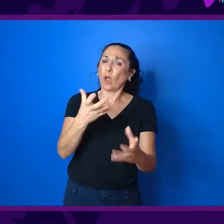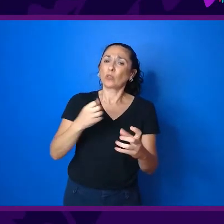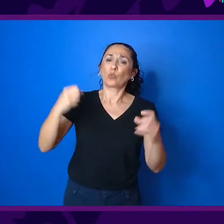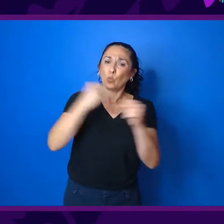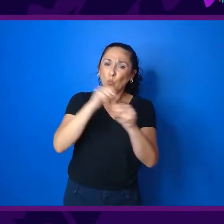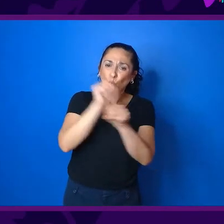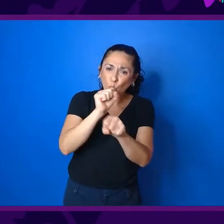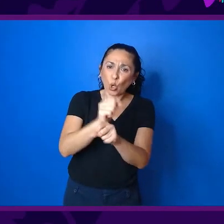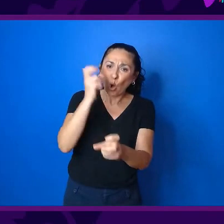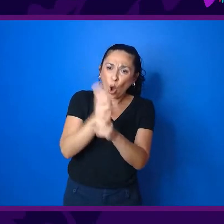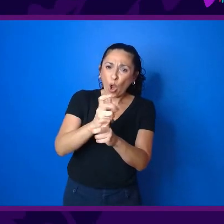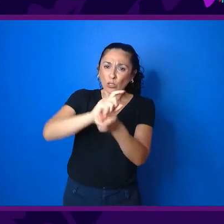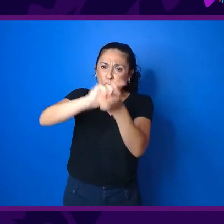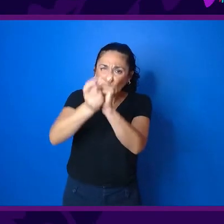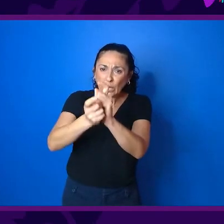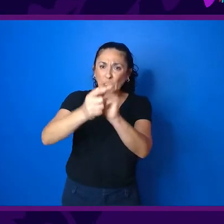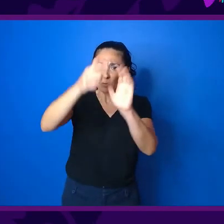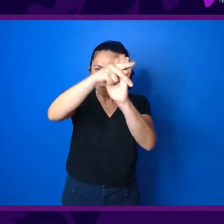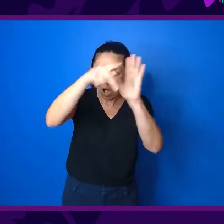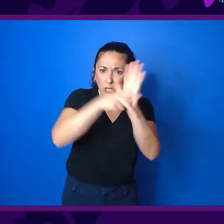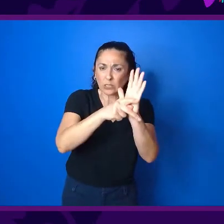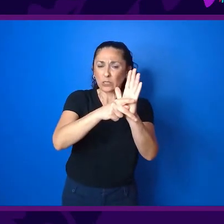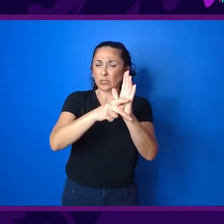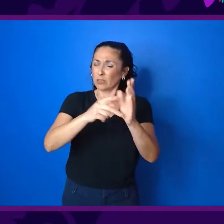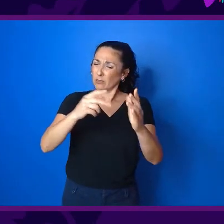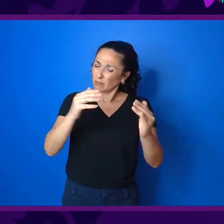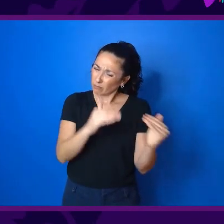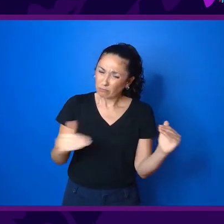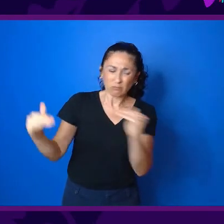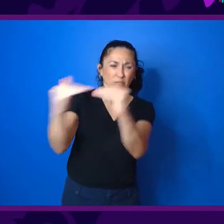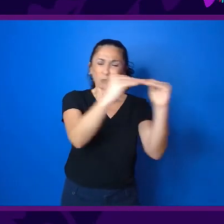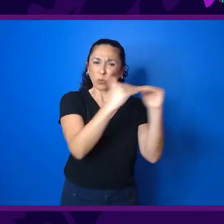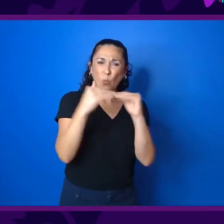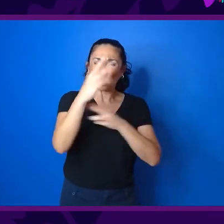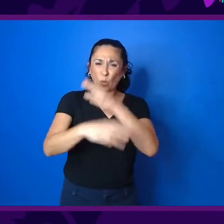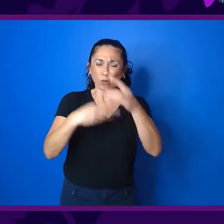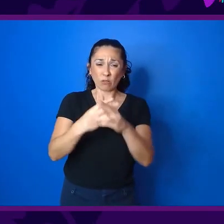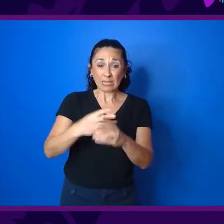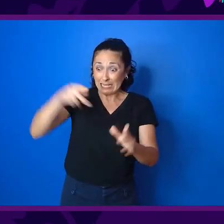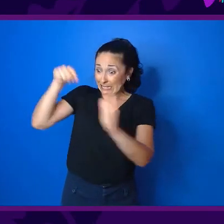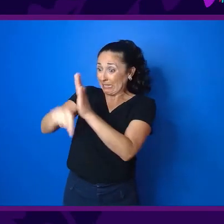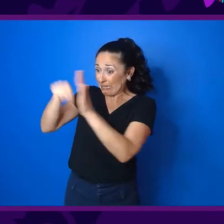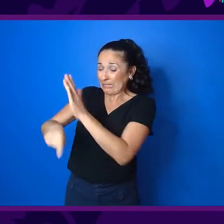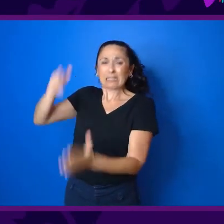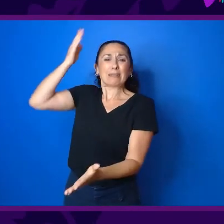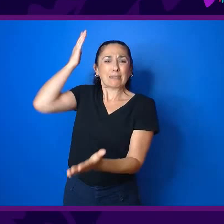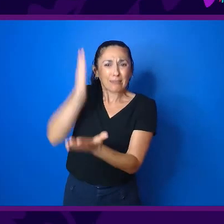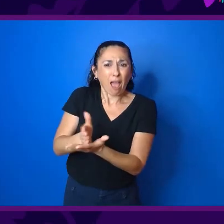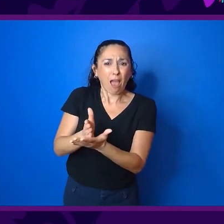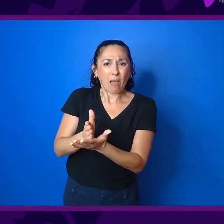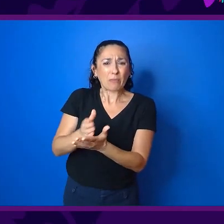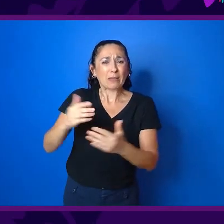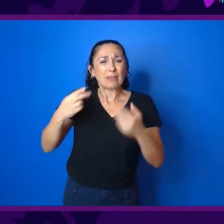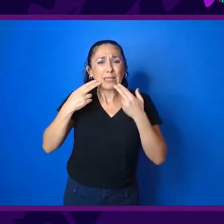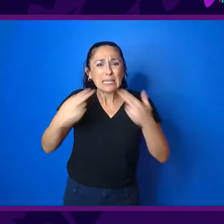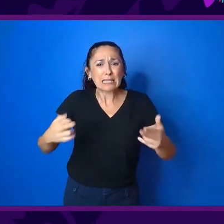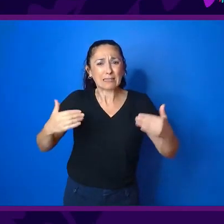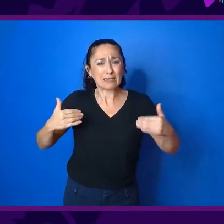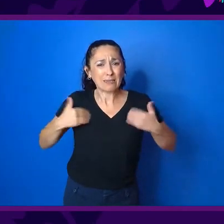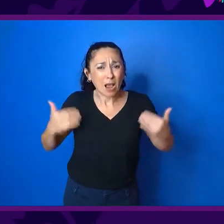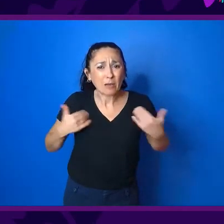so that we can, make it a fair world and stop the killing of our young people, especially our young people of color.